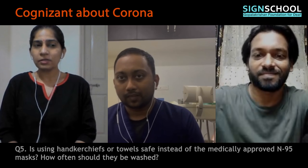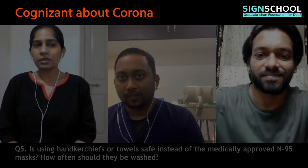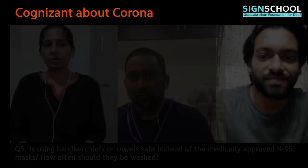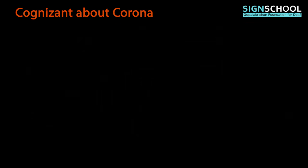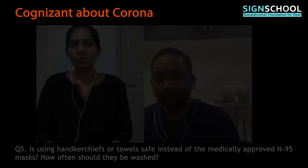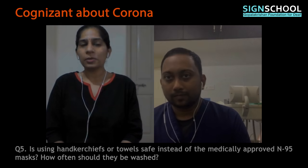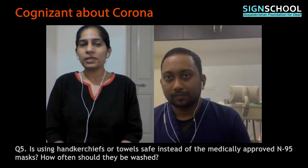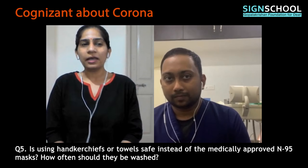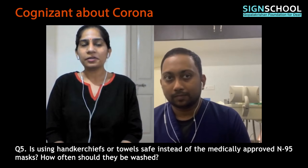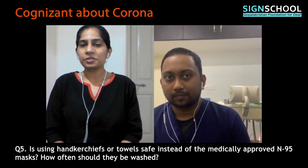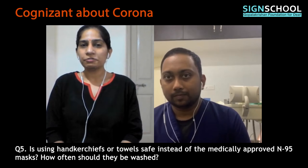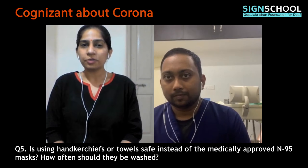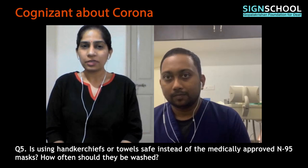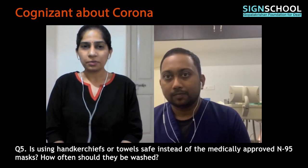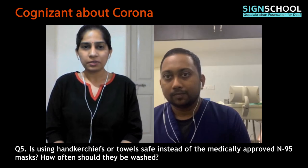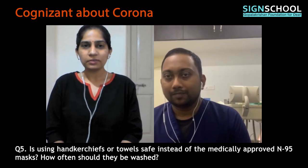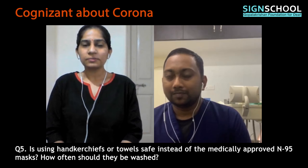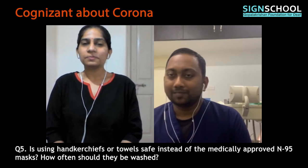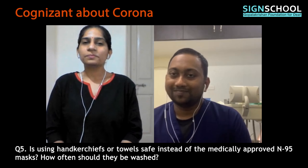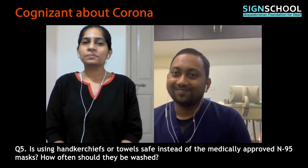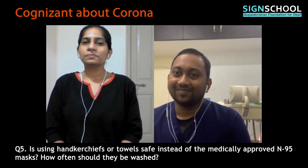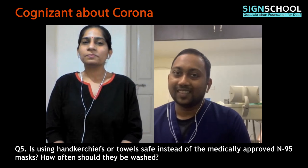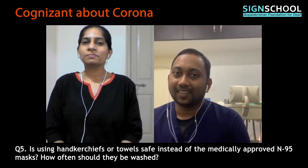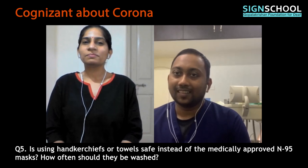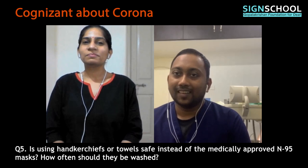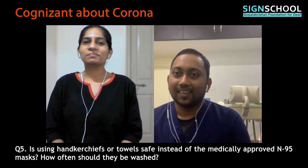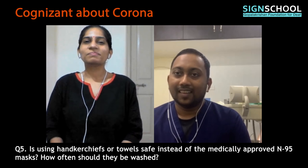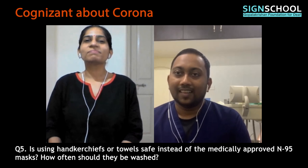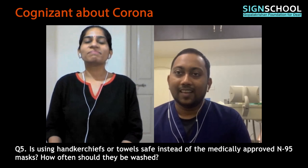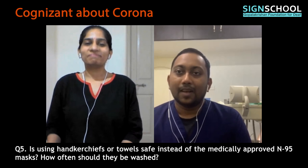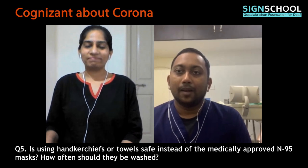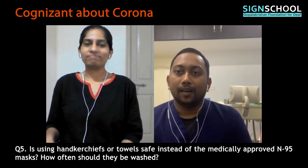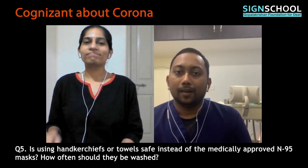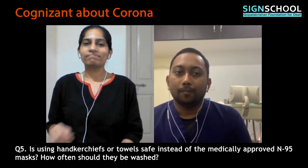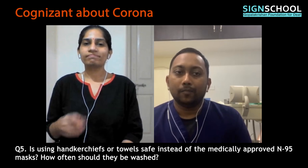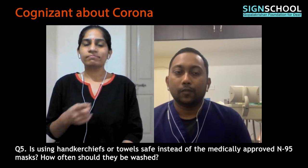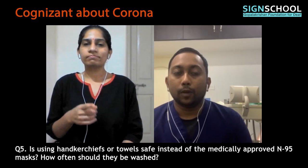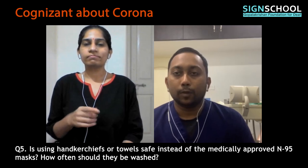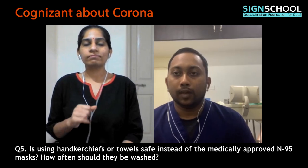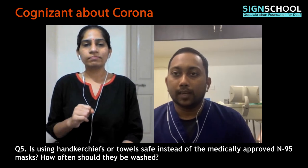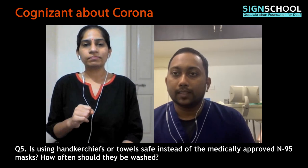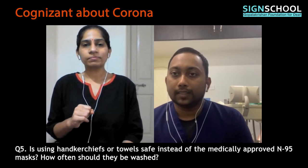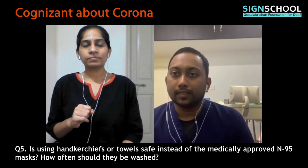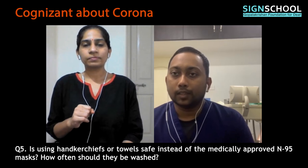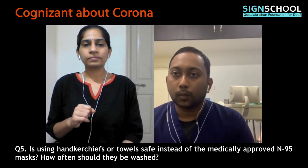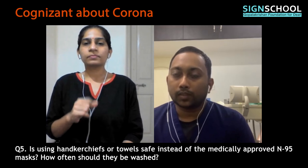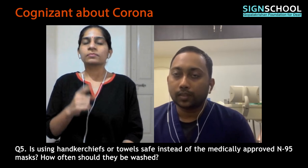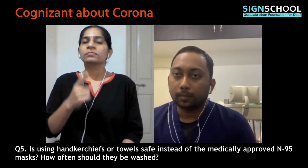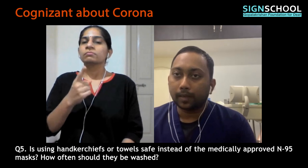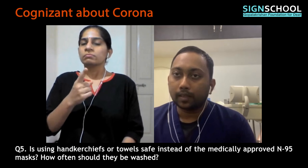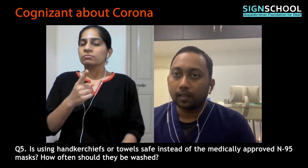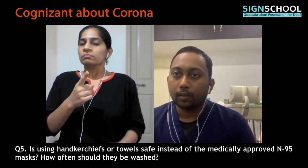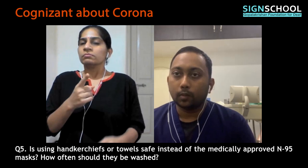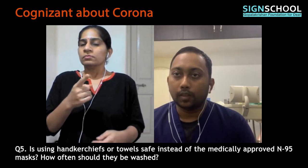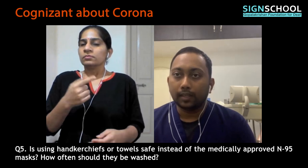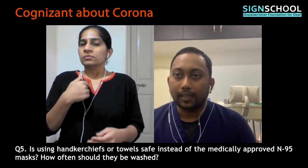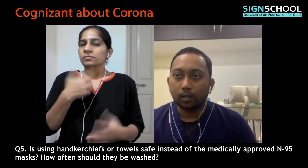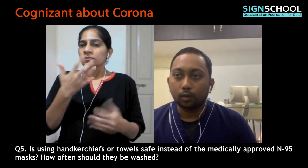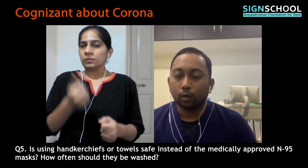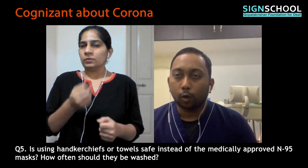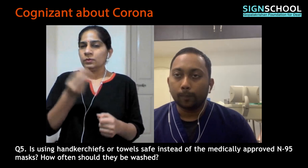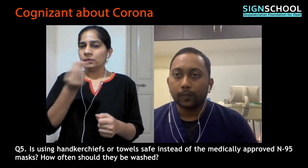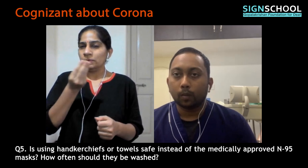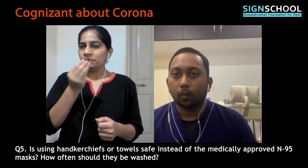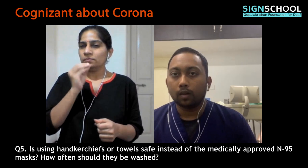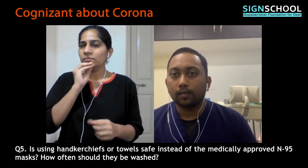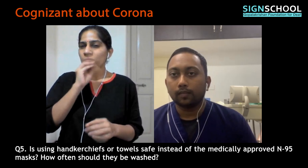safe, but what about the handkerchief or towel? Yeah. For you to understand this question better, you need